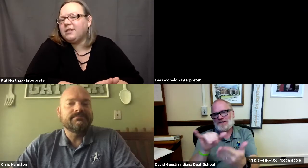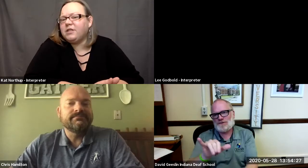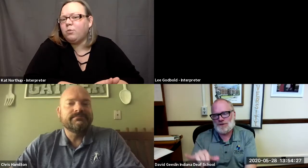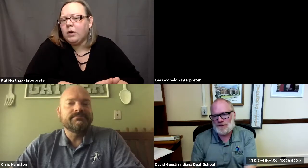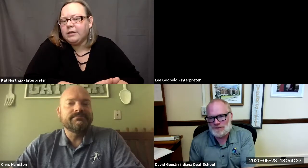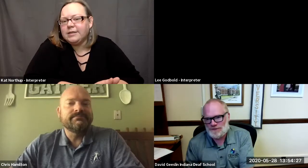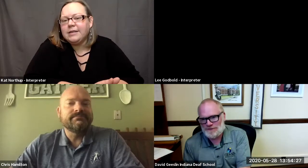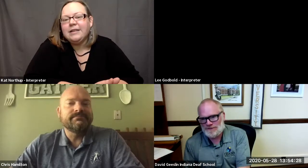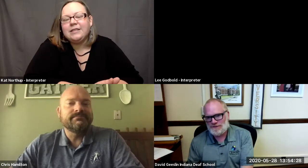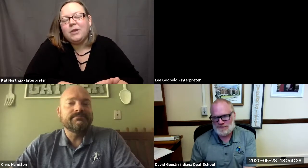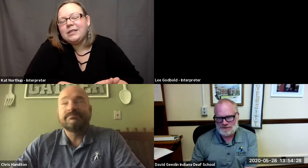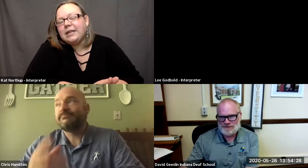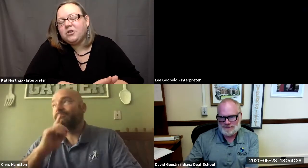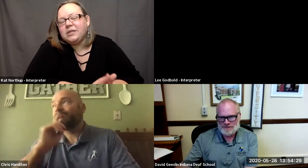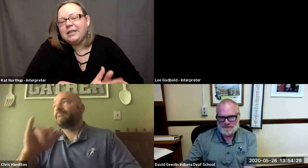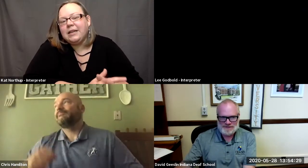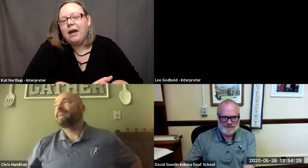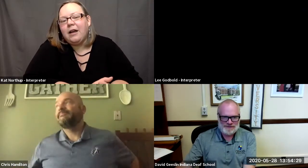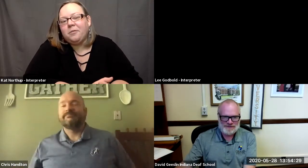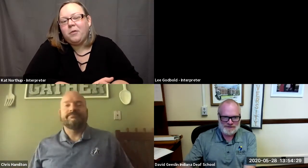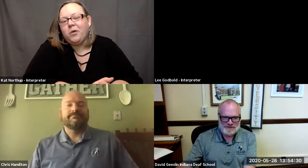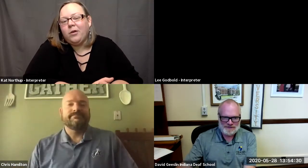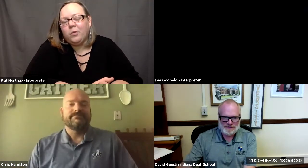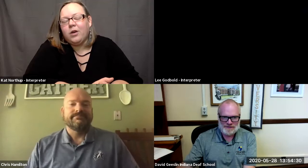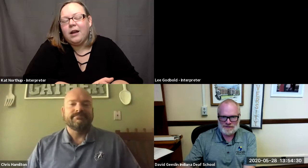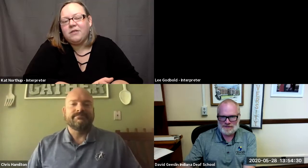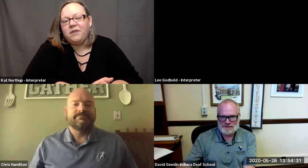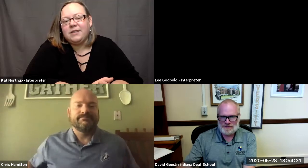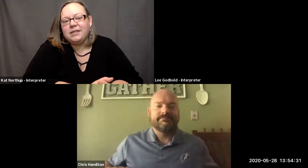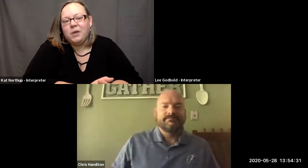of sports? So that's an interesting item that we're going to have to face as well.